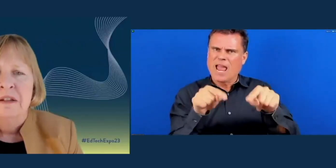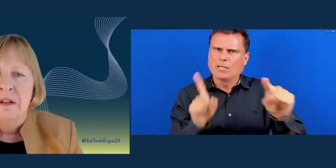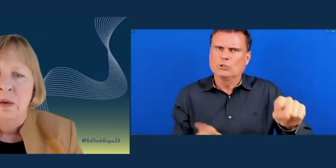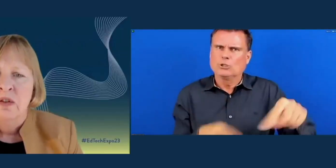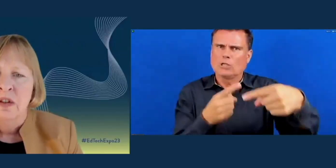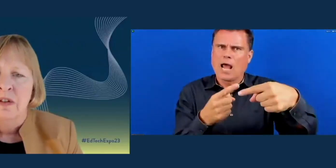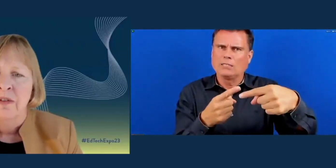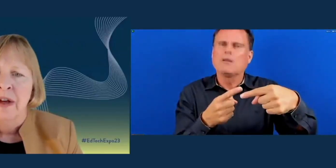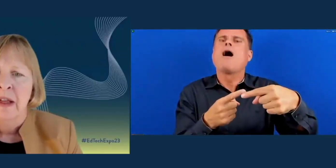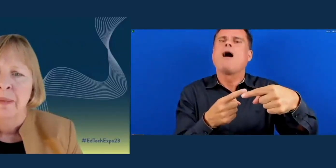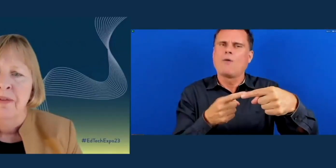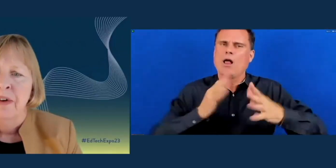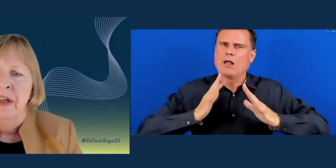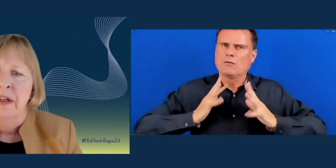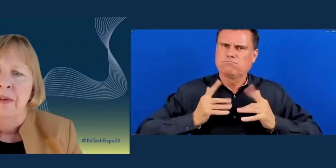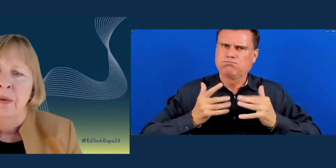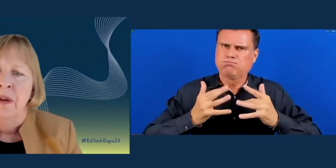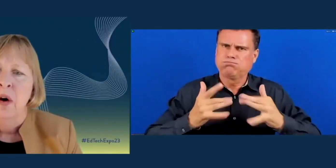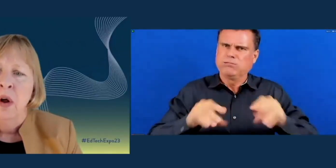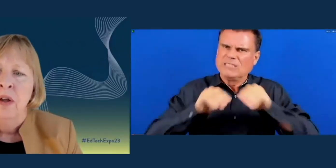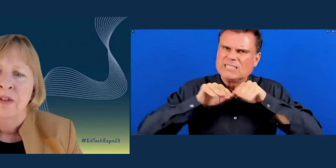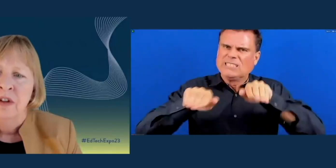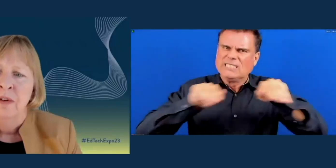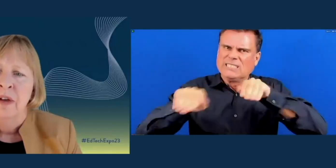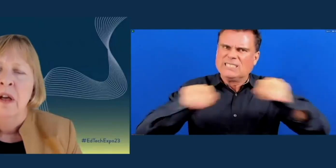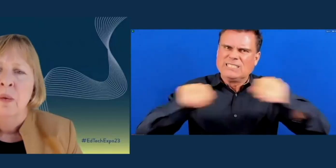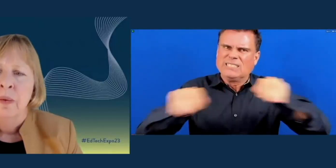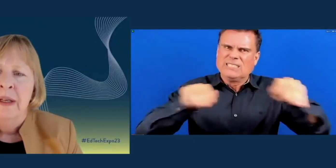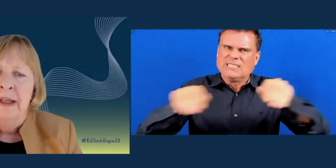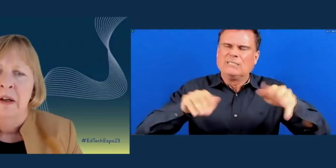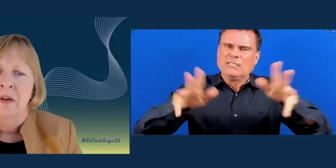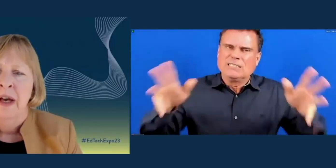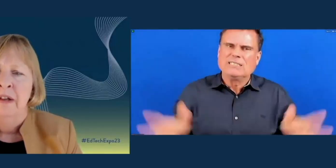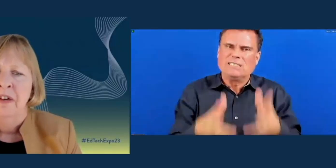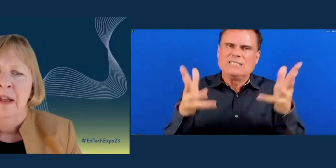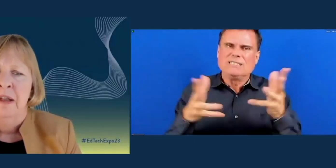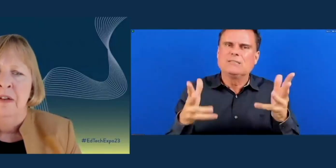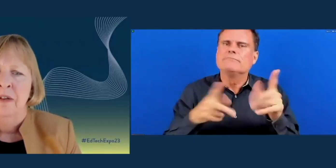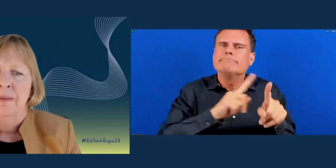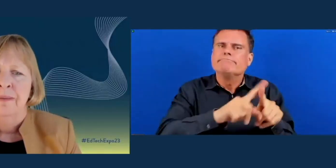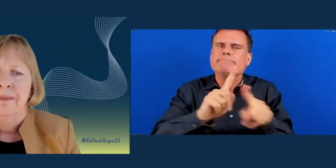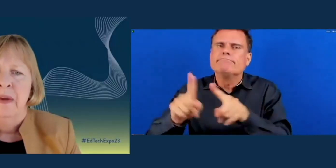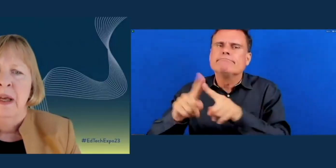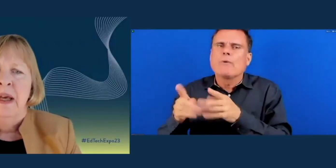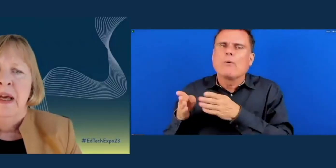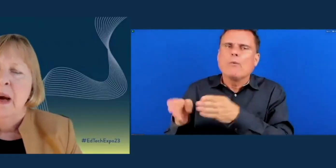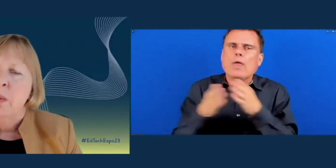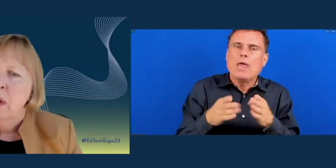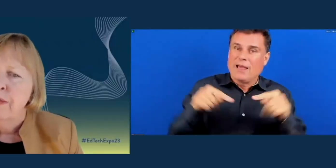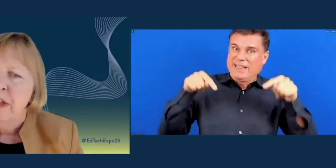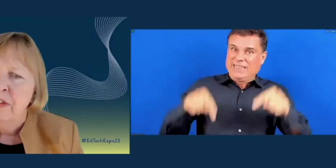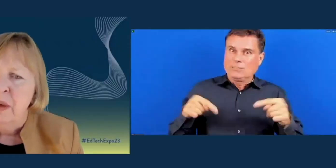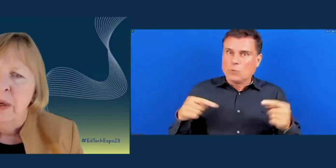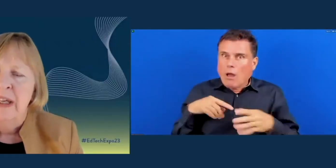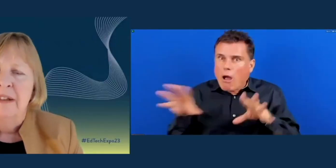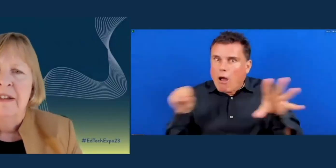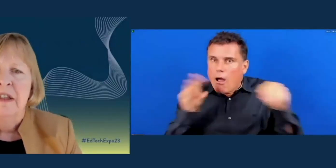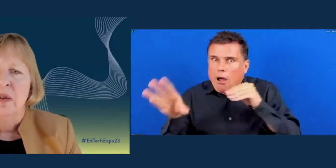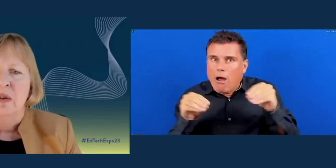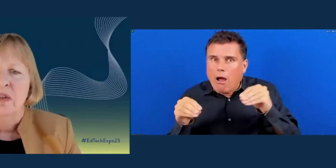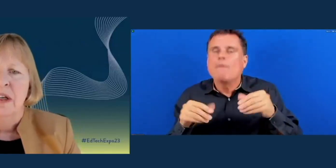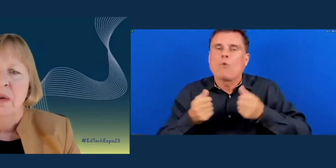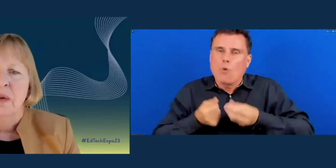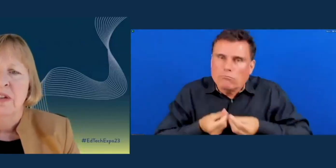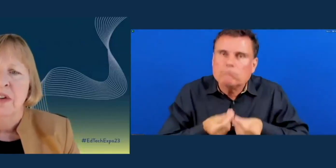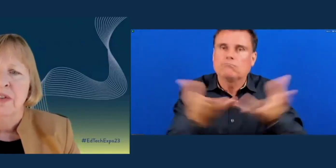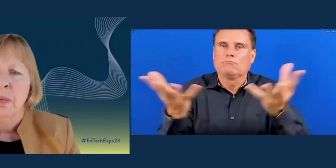and solutions developed and funded through the All Children Reading Grand Challenge. At World Vision, we continue